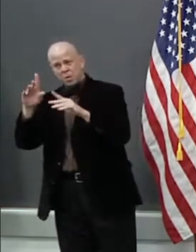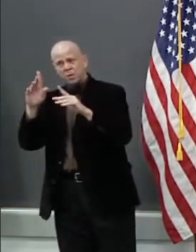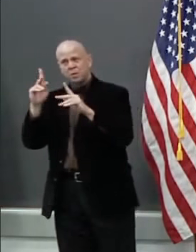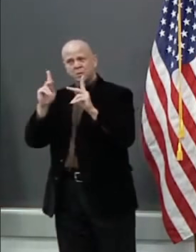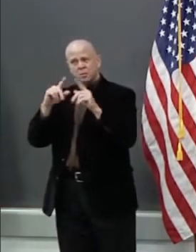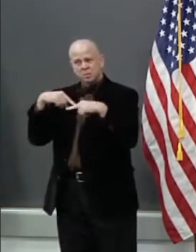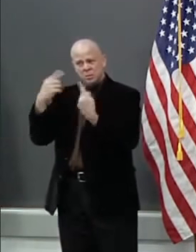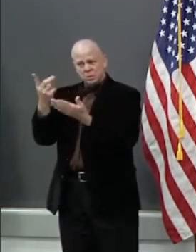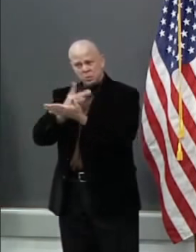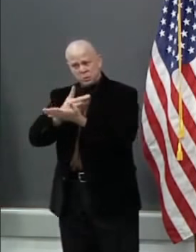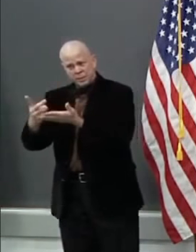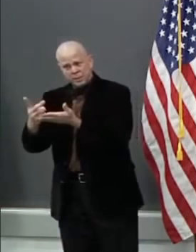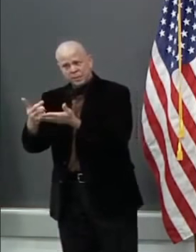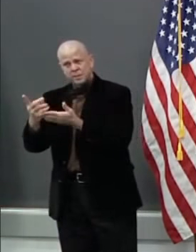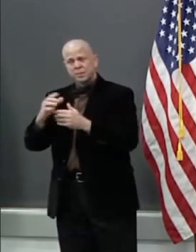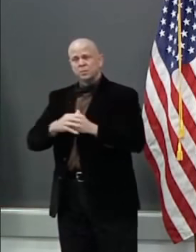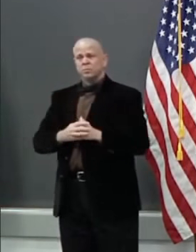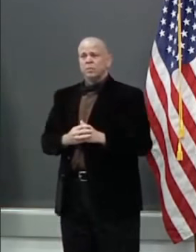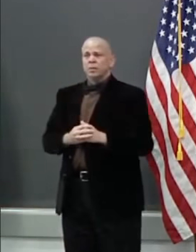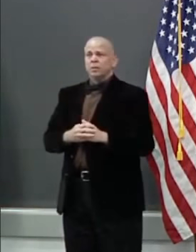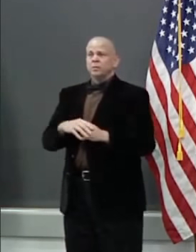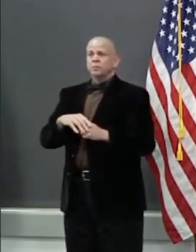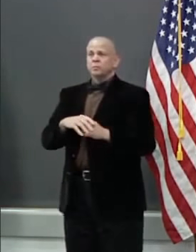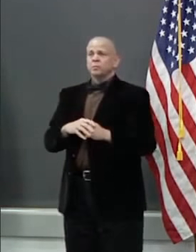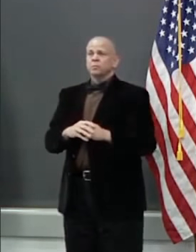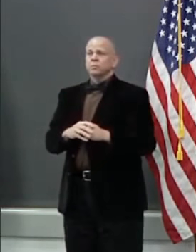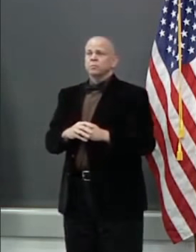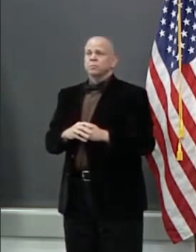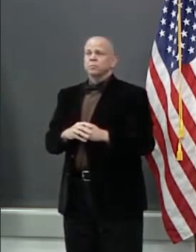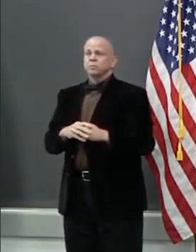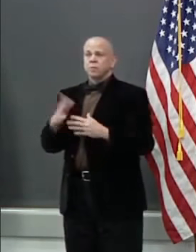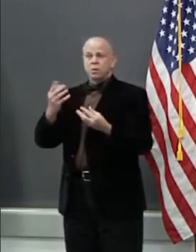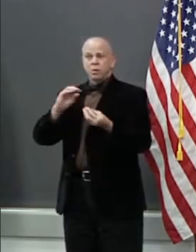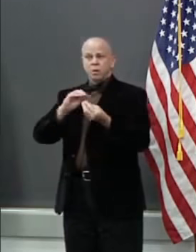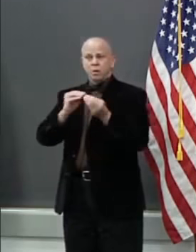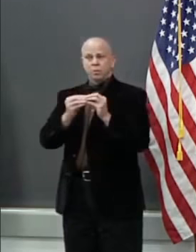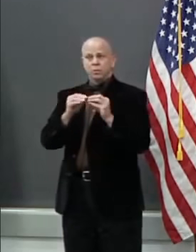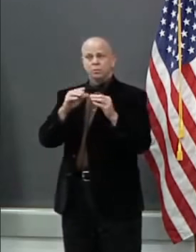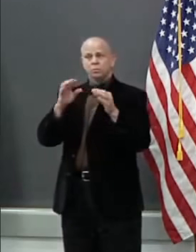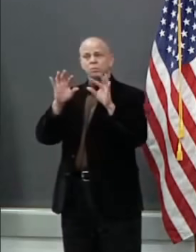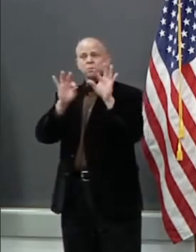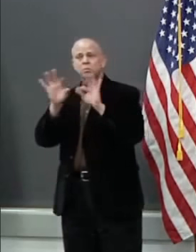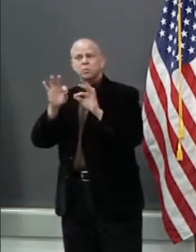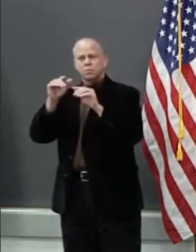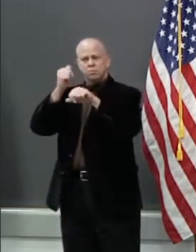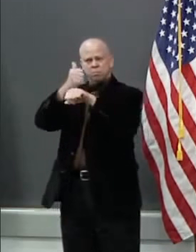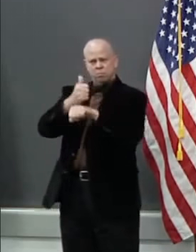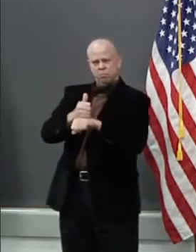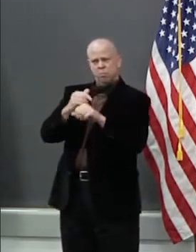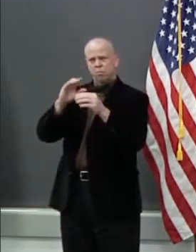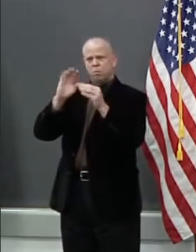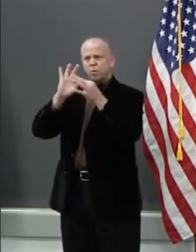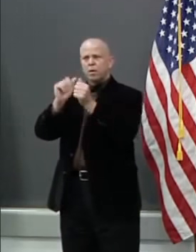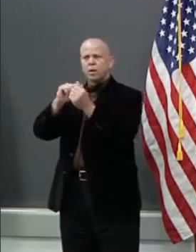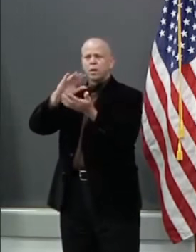were chosen as they align with our school metrics. And at this time, as you heard, they affect Jackson, Malheur, Marion,